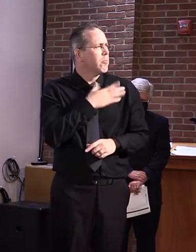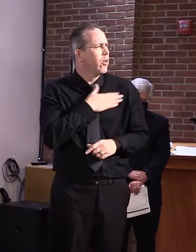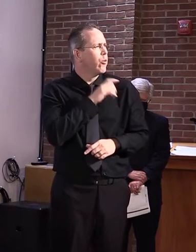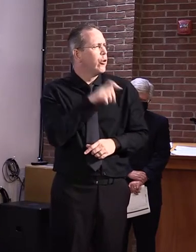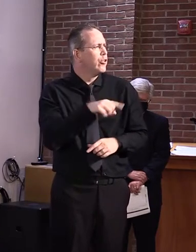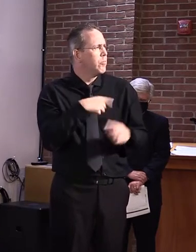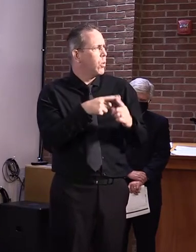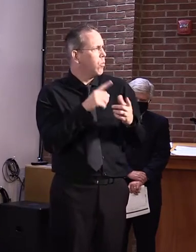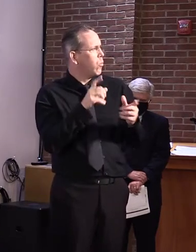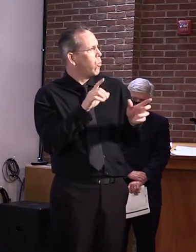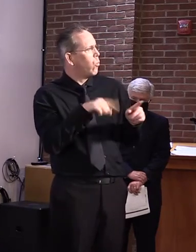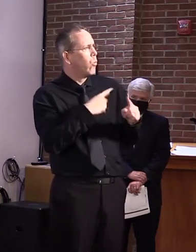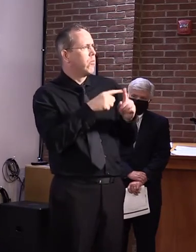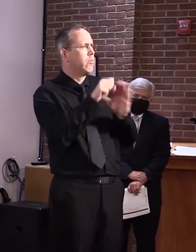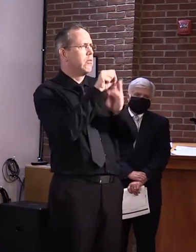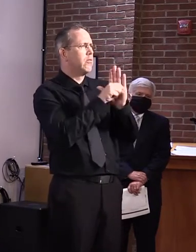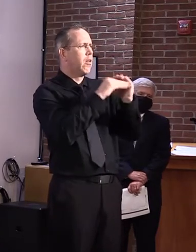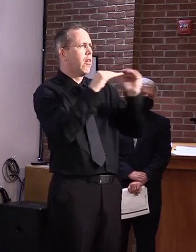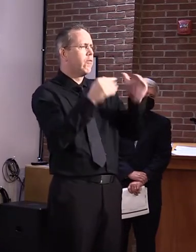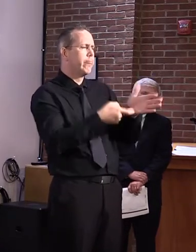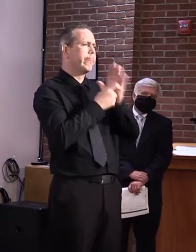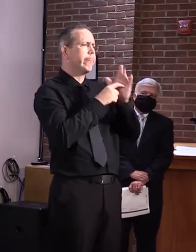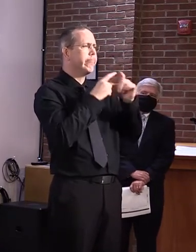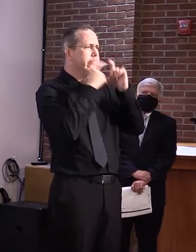care as much about